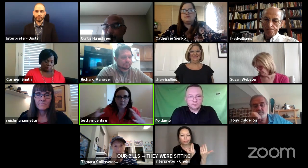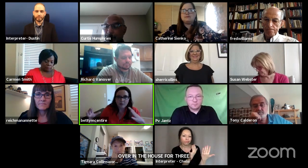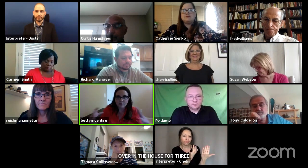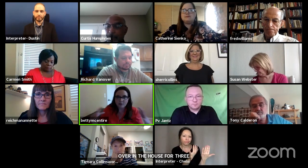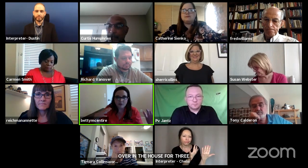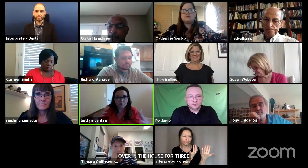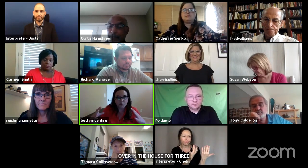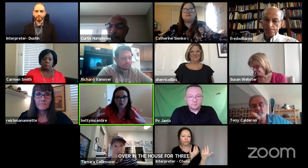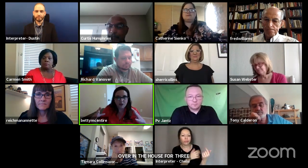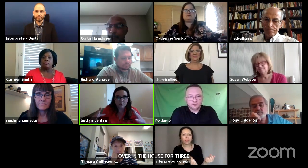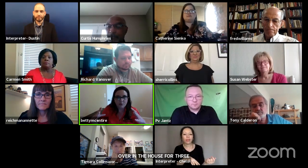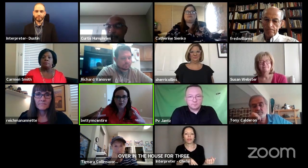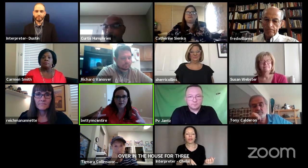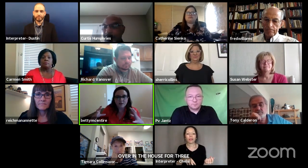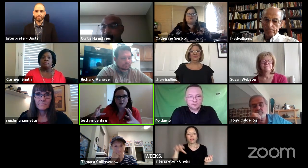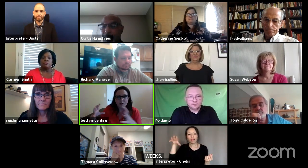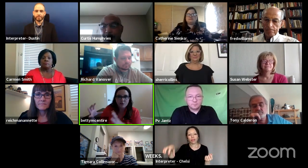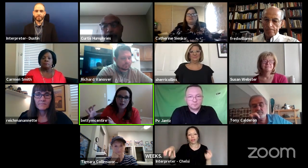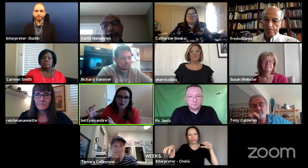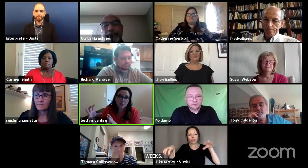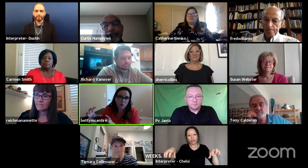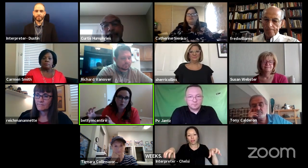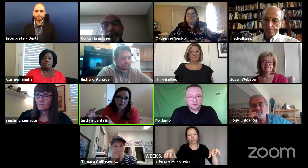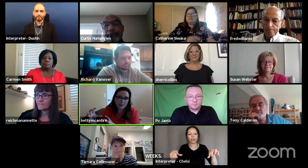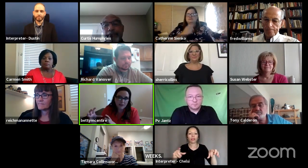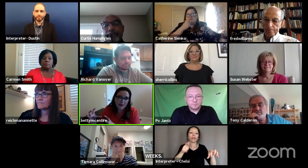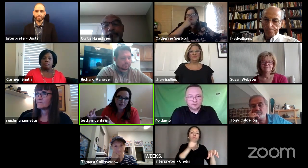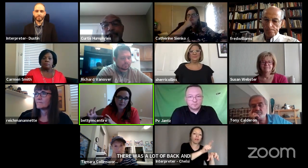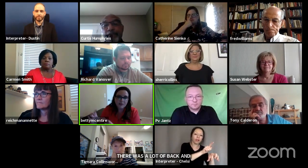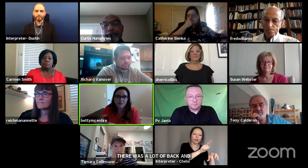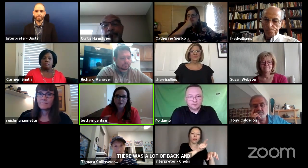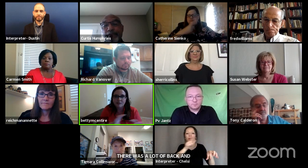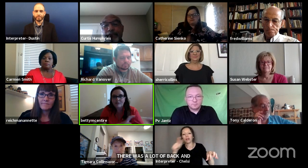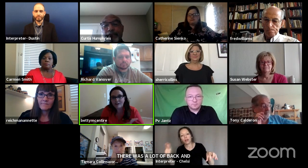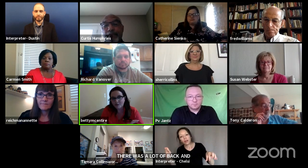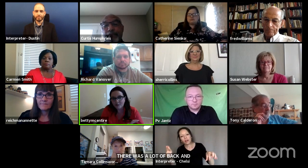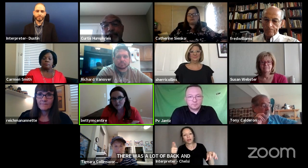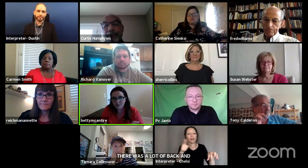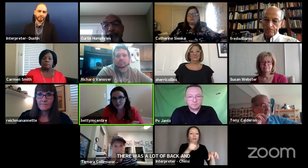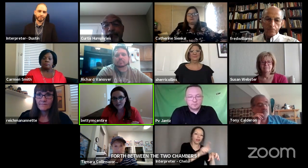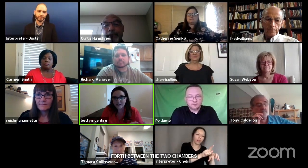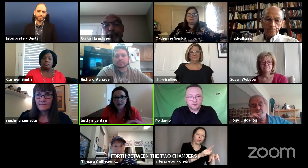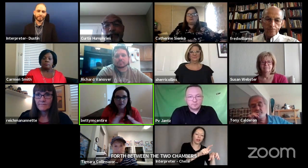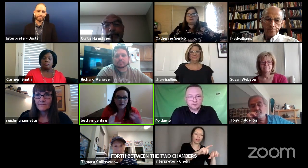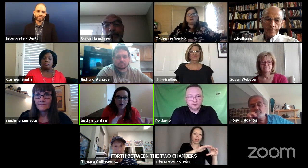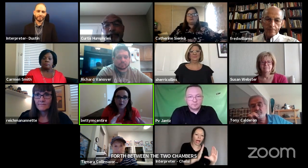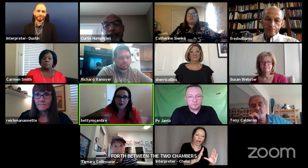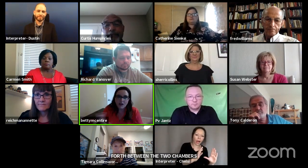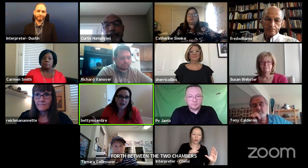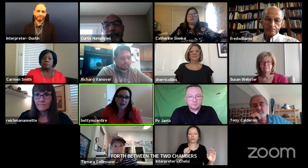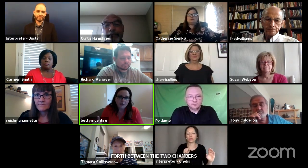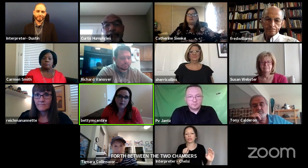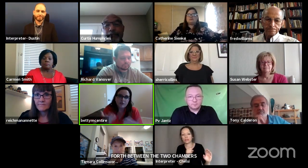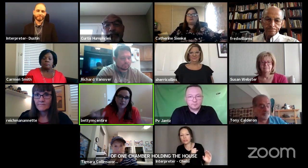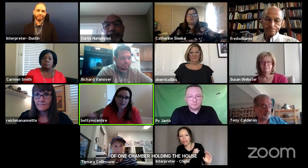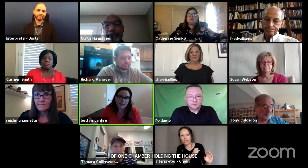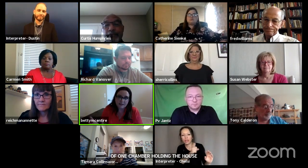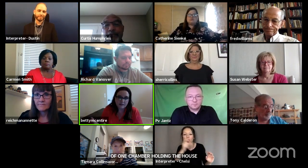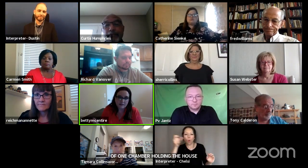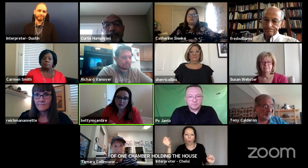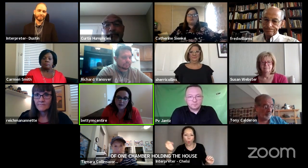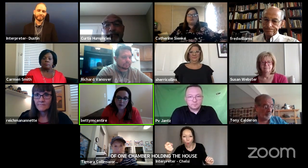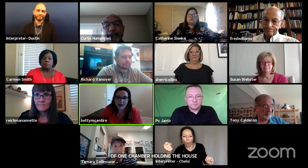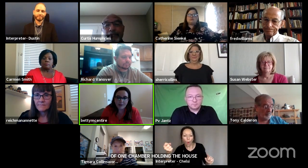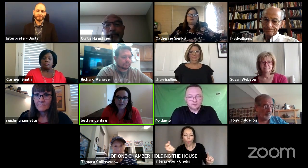back and forth between the two chambers, of one chamber holding the House bills and vice versa over in the Senate. So unfortunately,